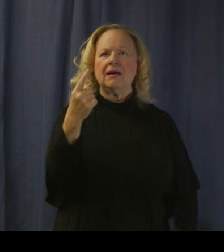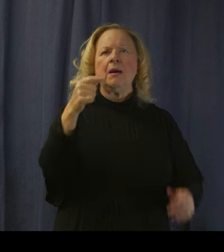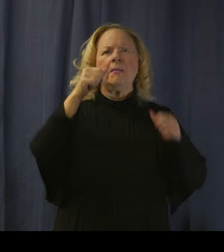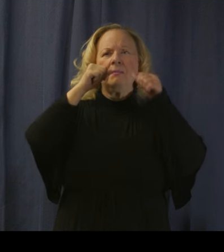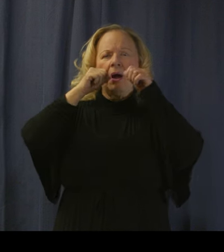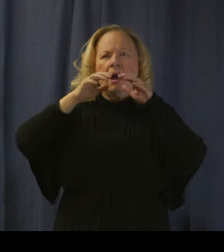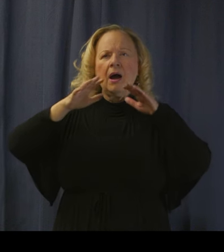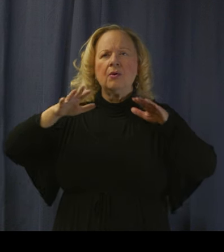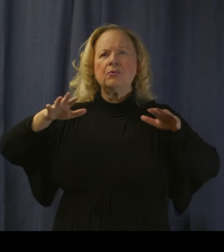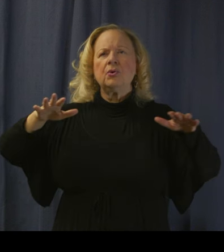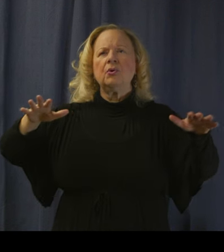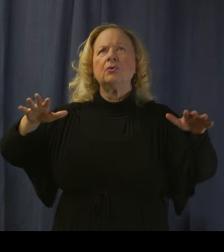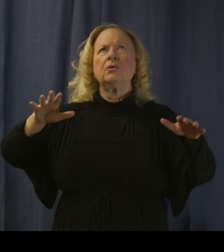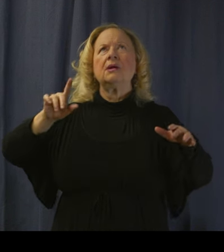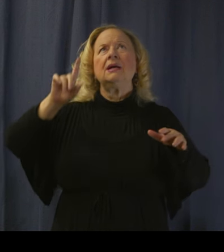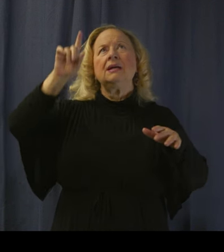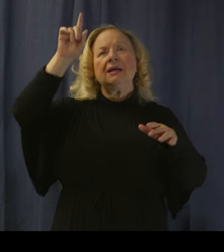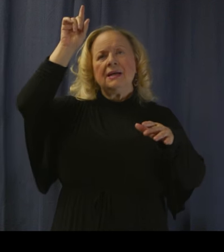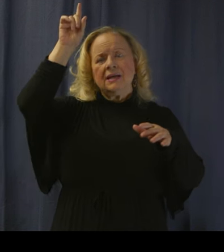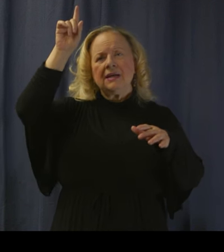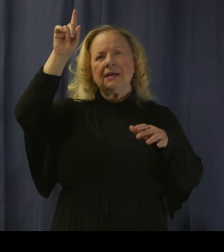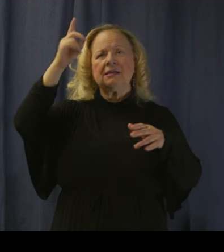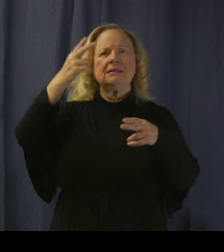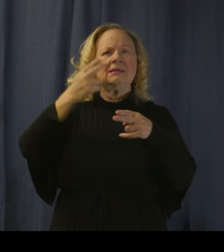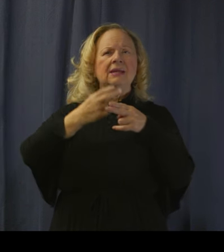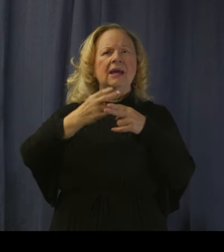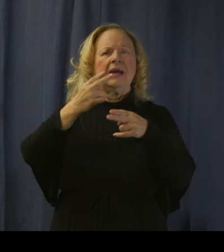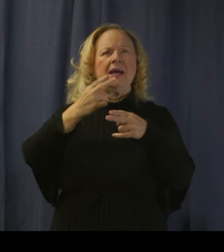Baruch Shem Kevod,